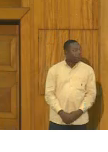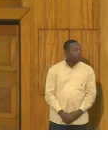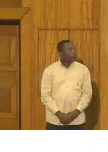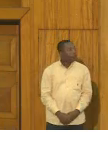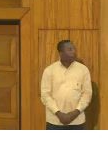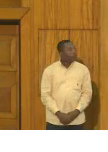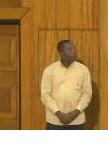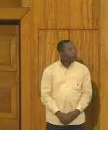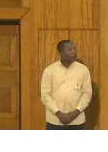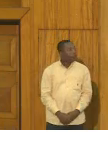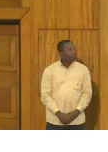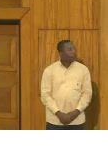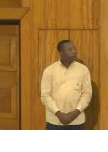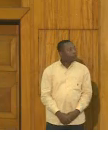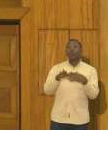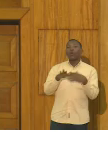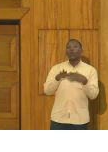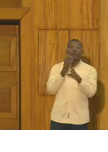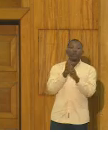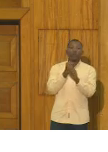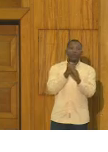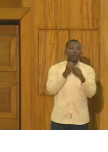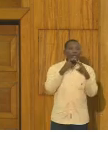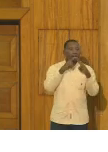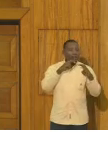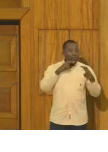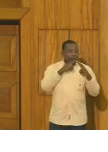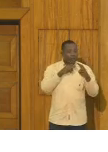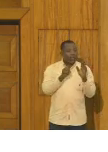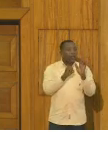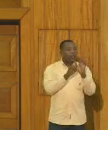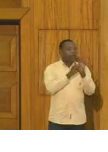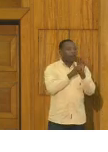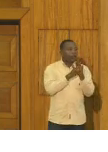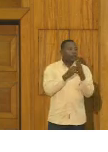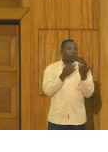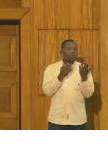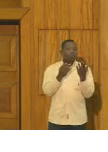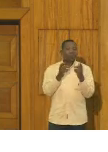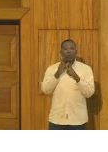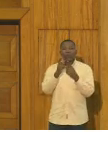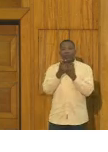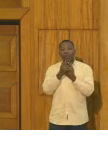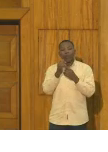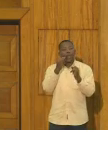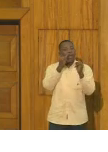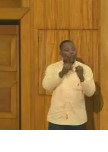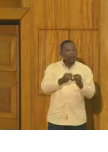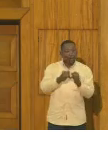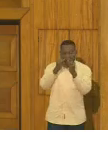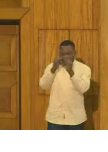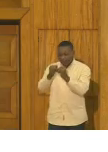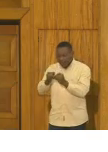So in summary, the conjoint analysis identifies the relative importance of each vaccine characteristics, how